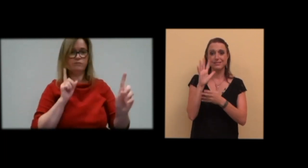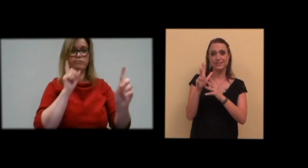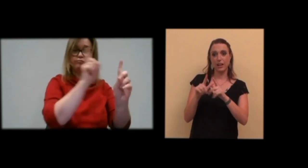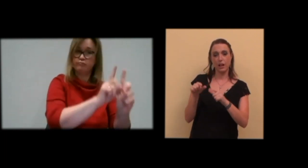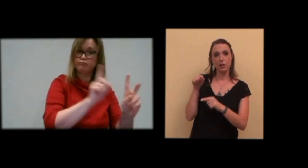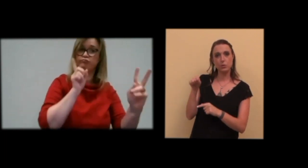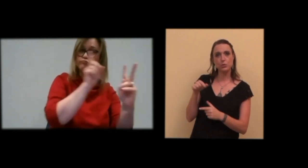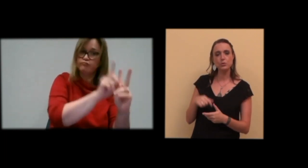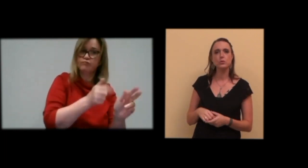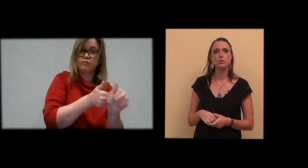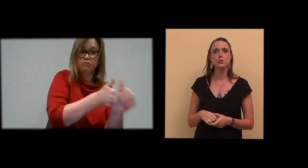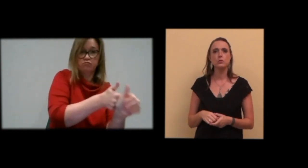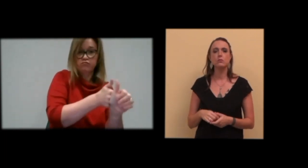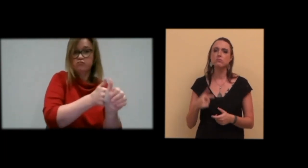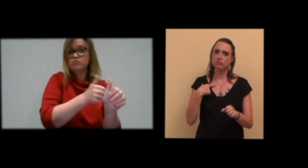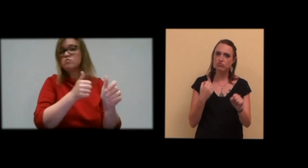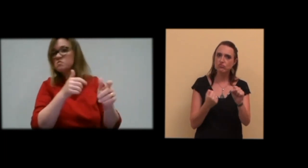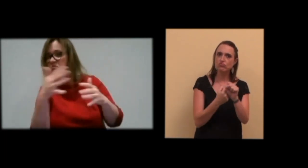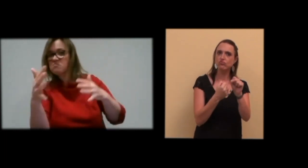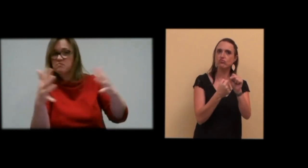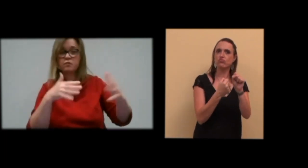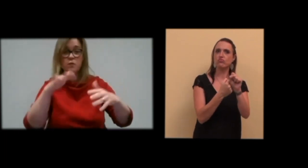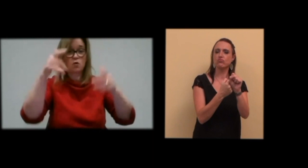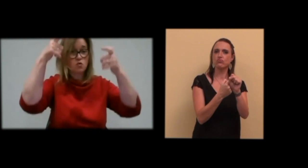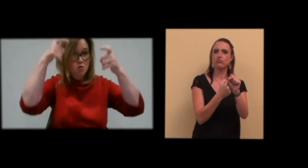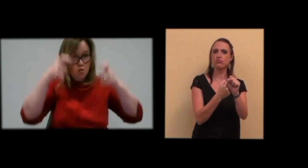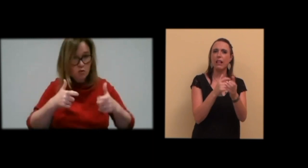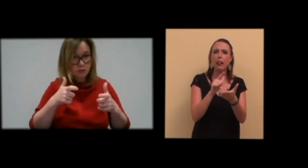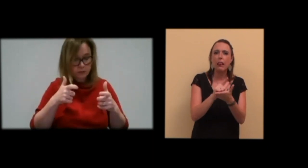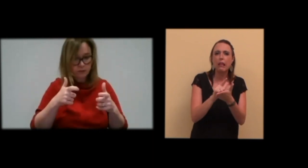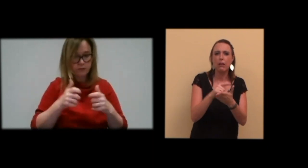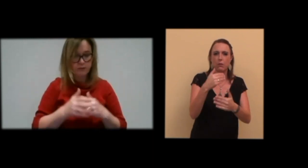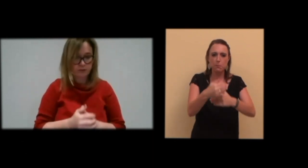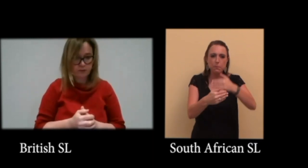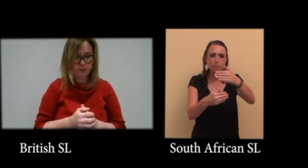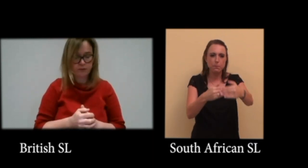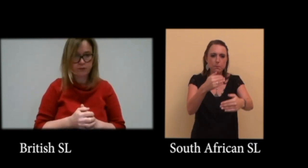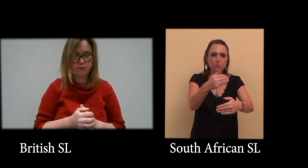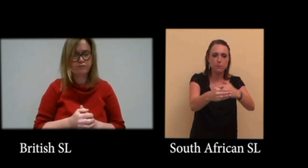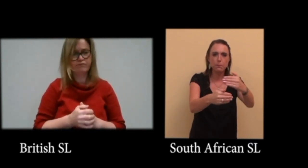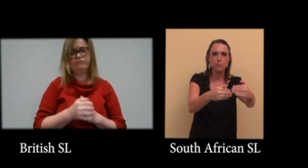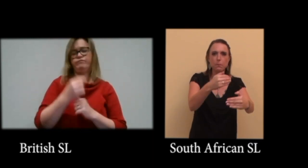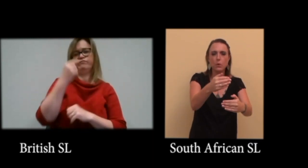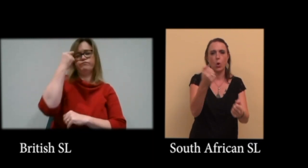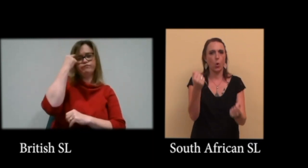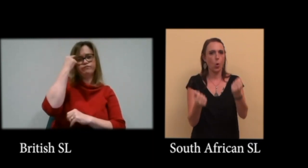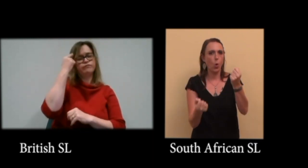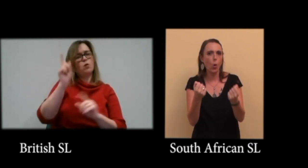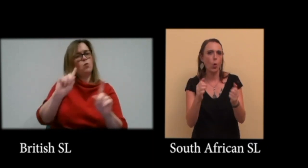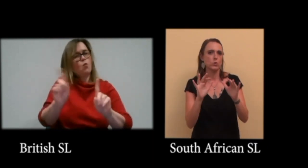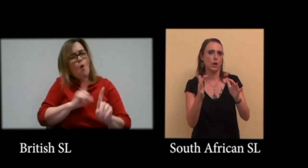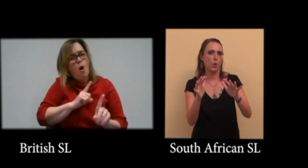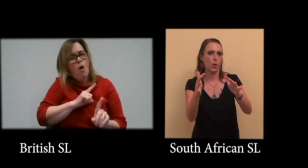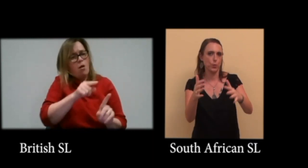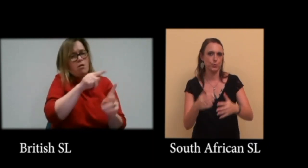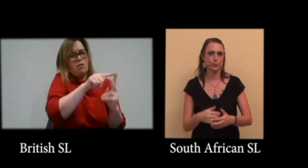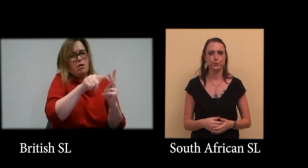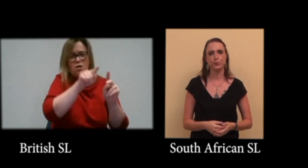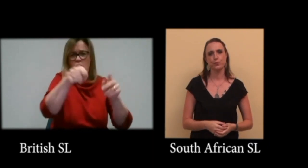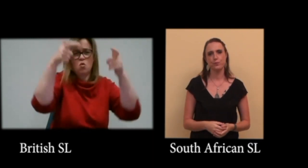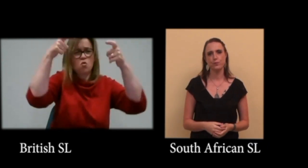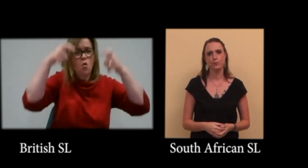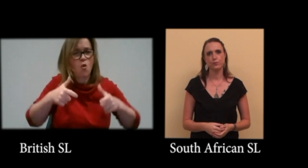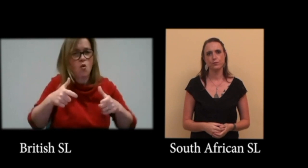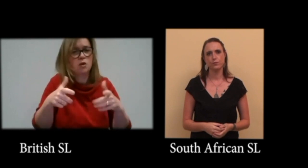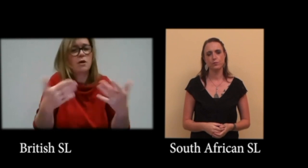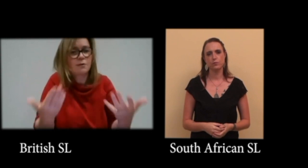deaf parents who are sign language users themselves. So I've been supporting them through the legal process if it has got to the stage of